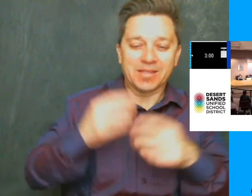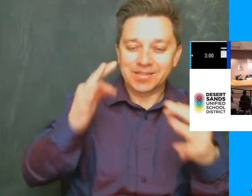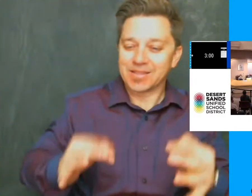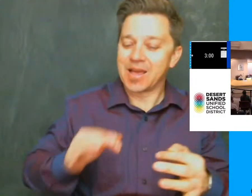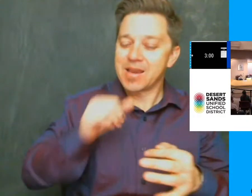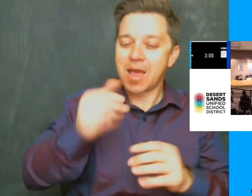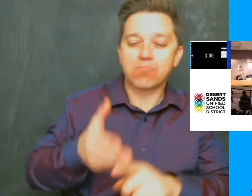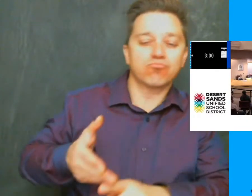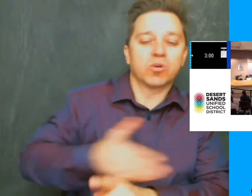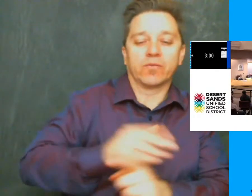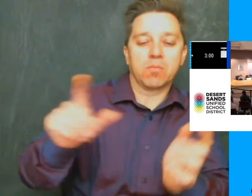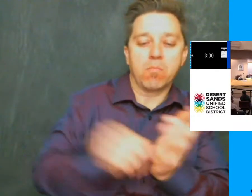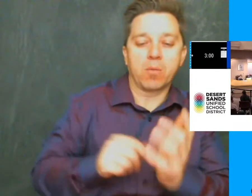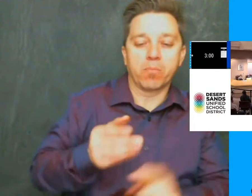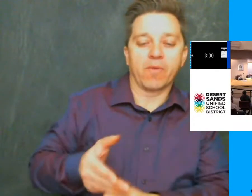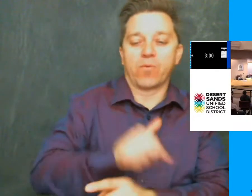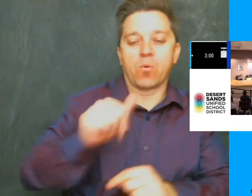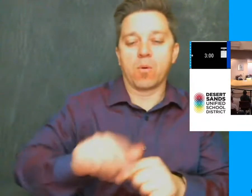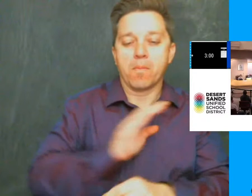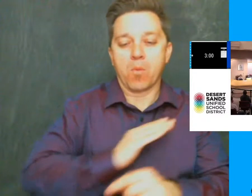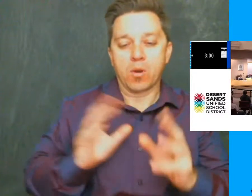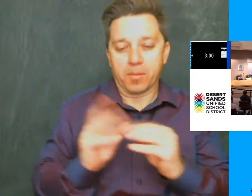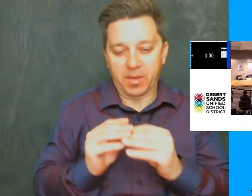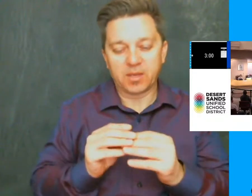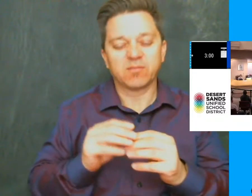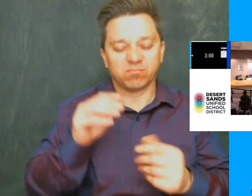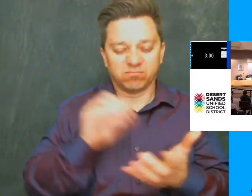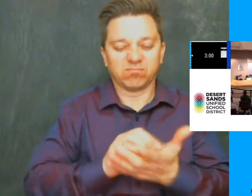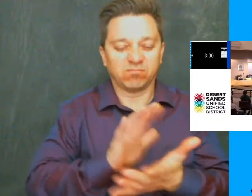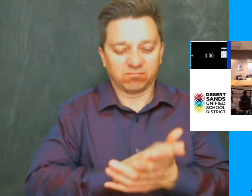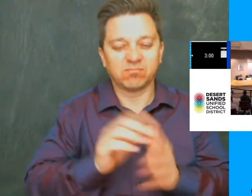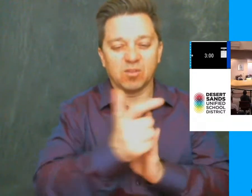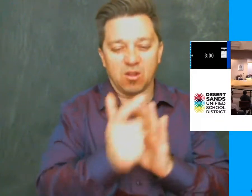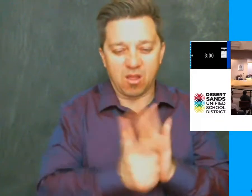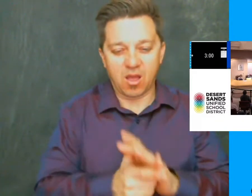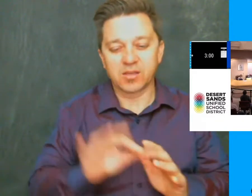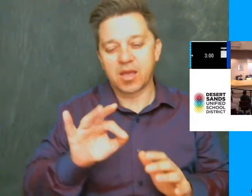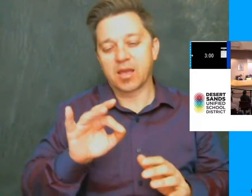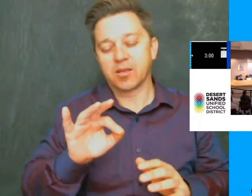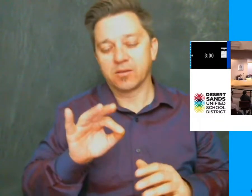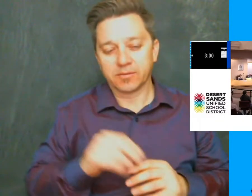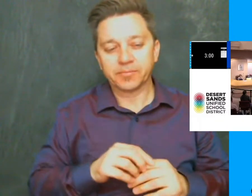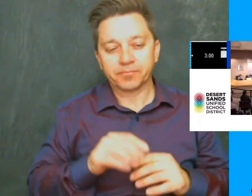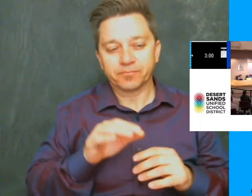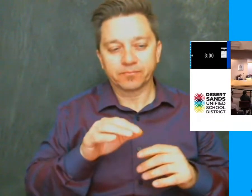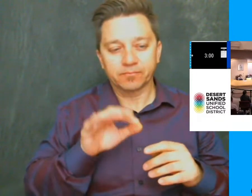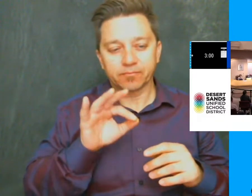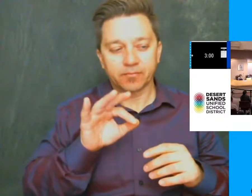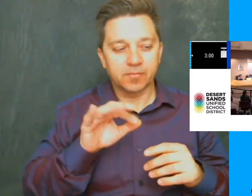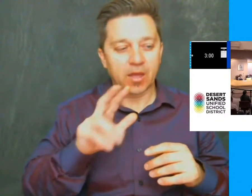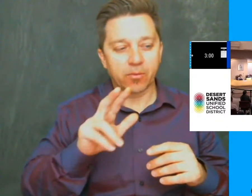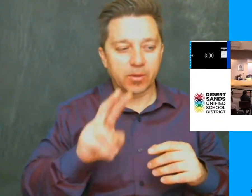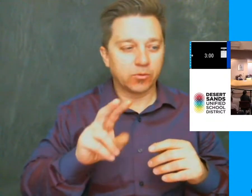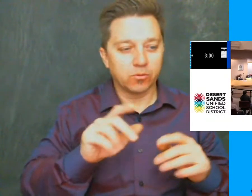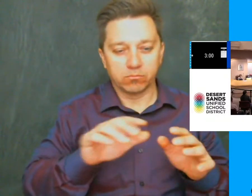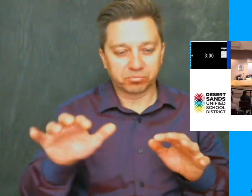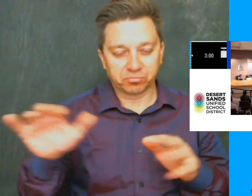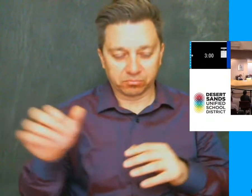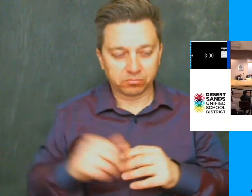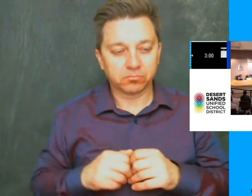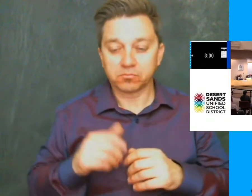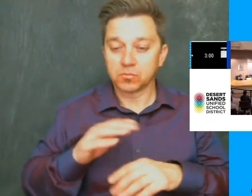published before the board meeting, as indicated in bylaws of the board 9323.2. We will start with the online comments. Ms.